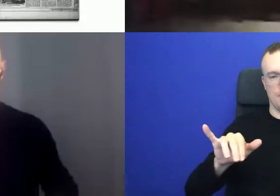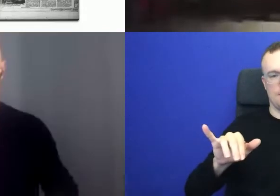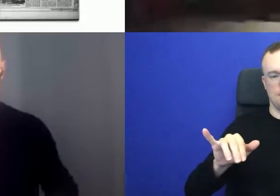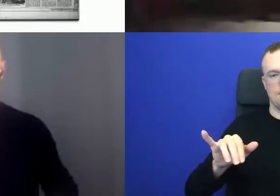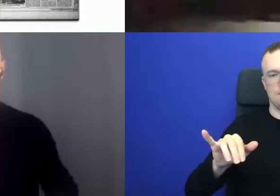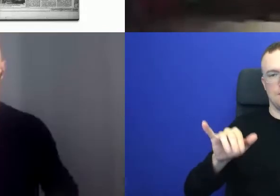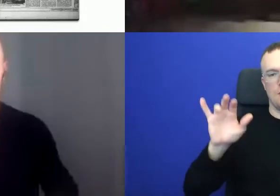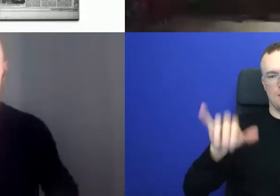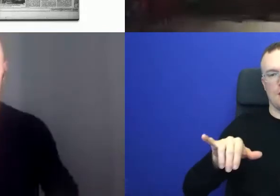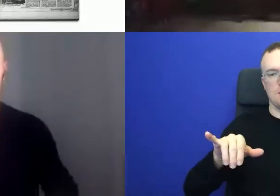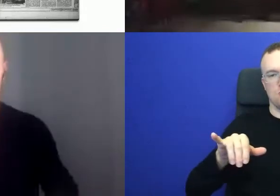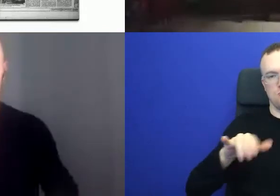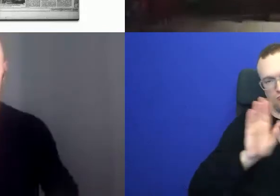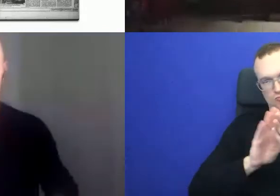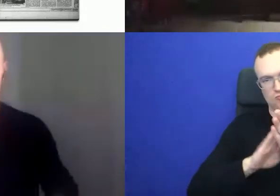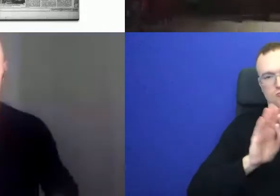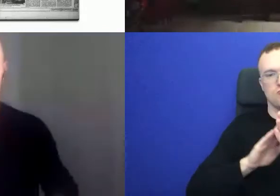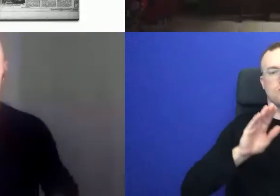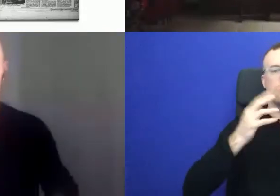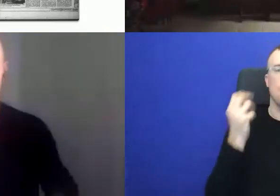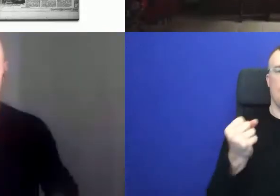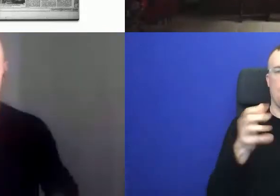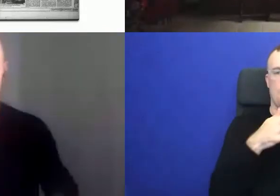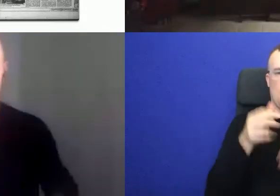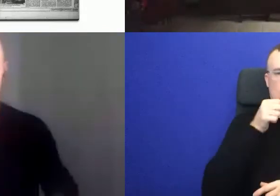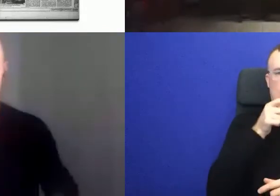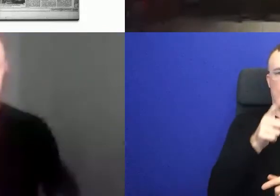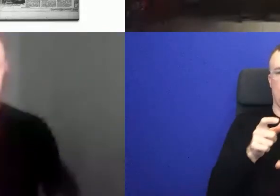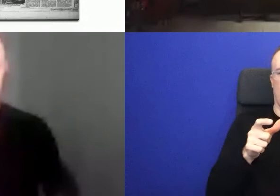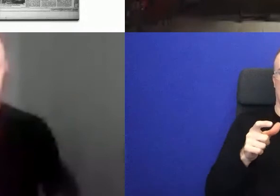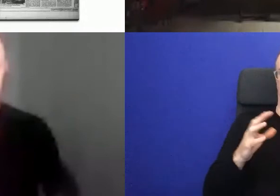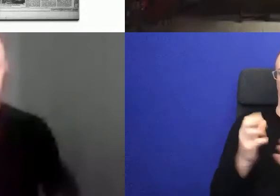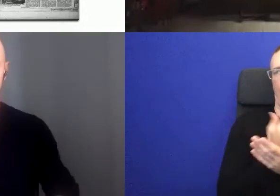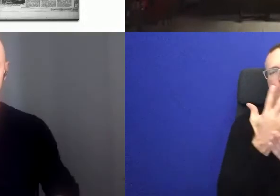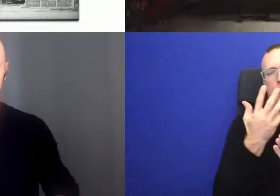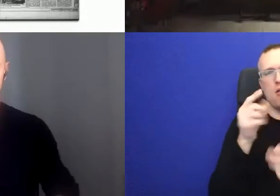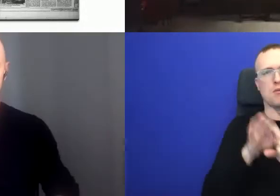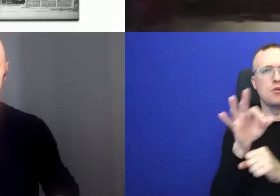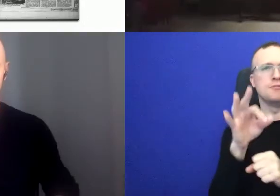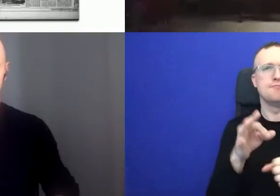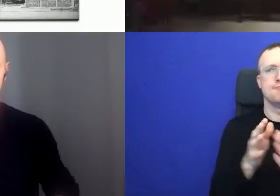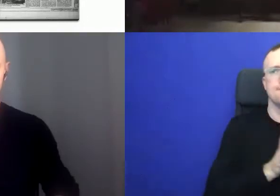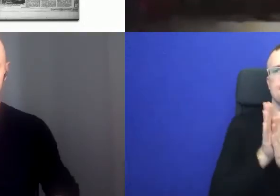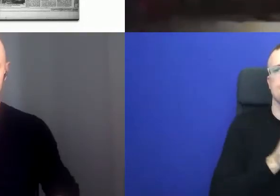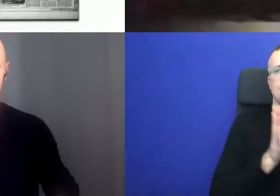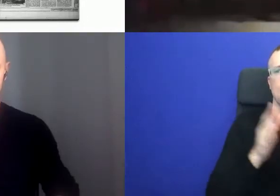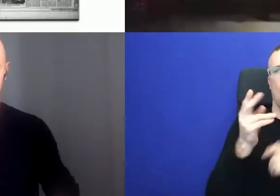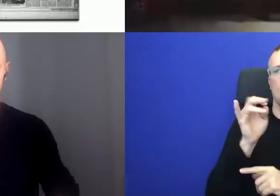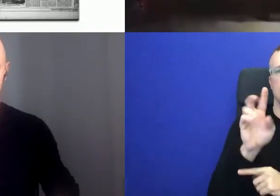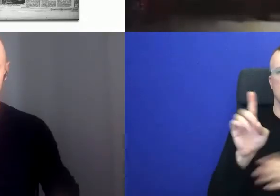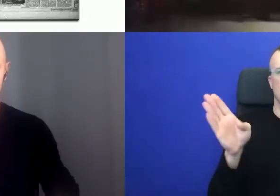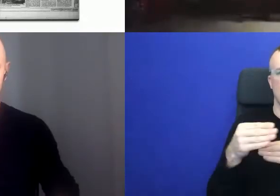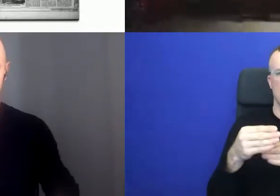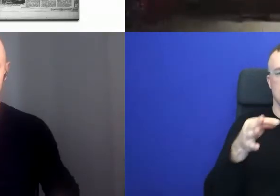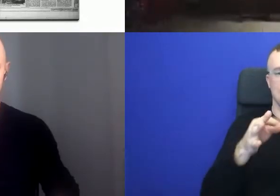And praises the brave American girl who scoffs at ghosts and just adores haunted rooms. I think this was tempting fate,